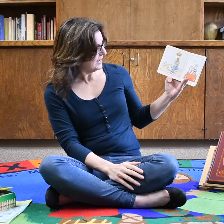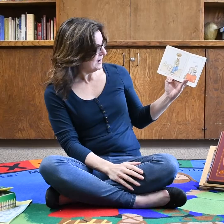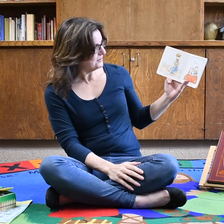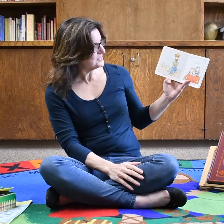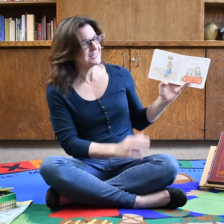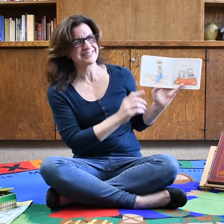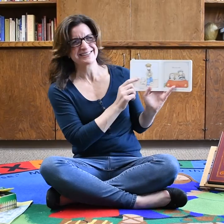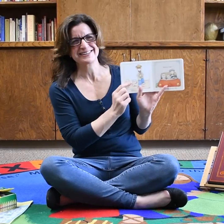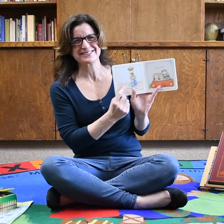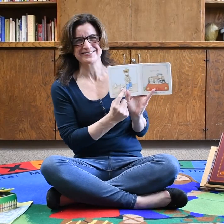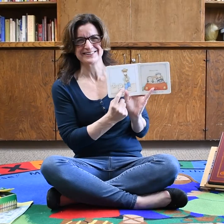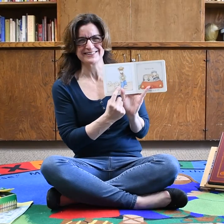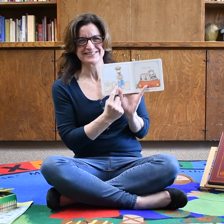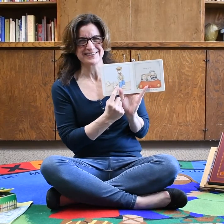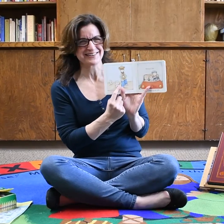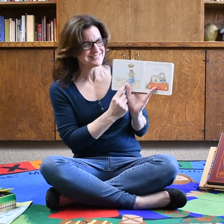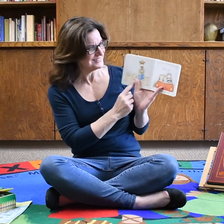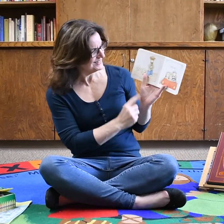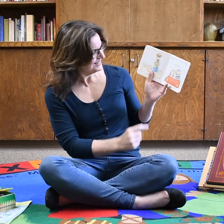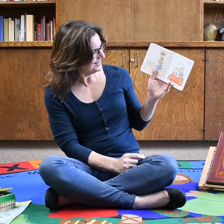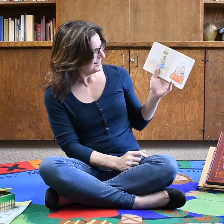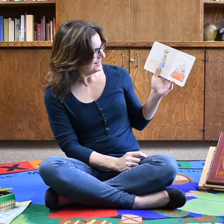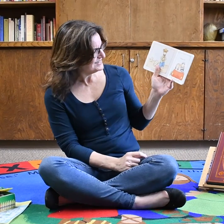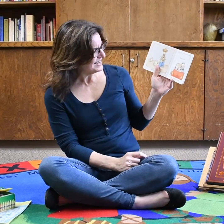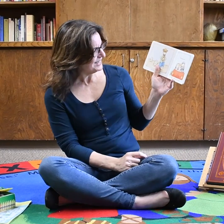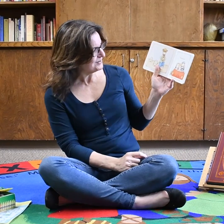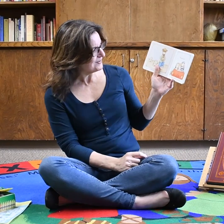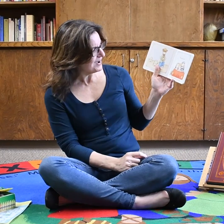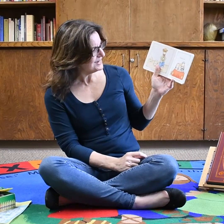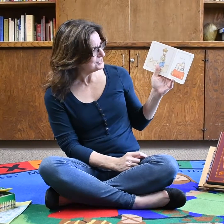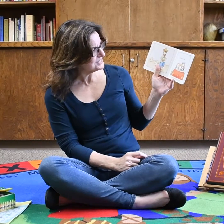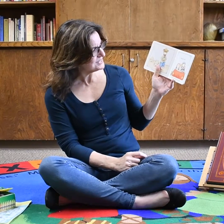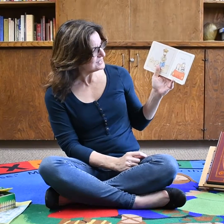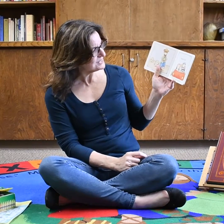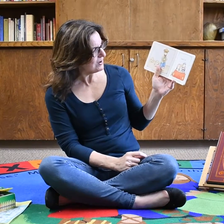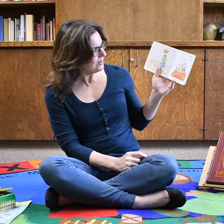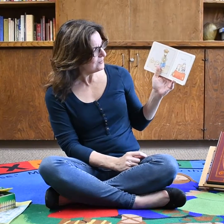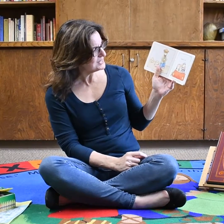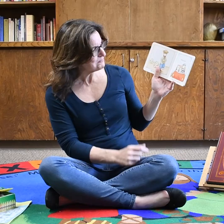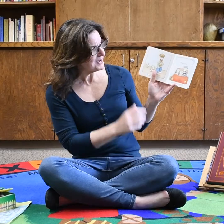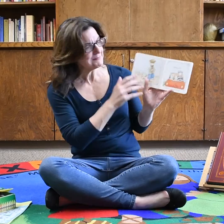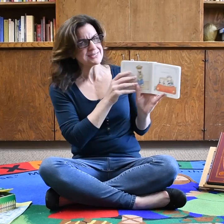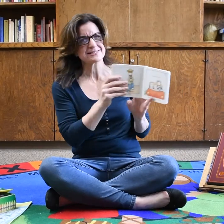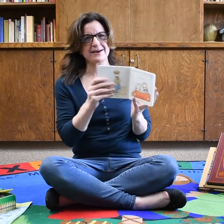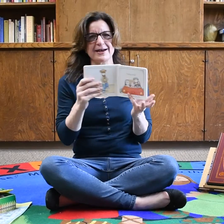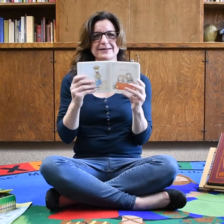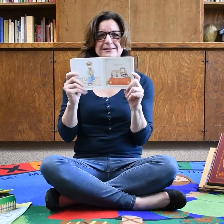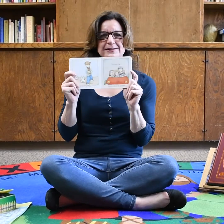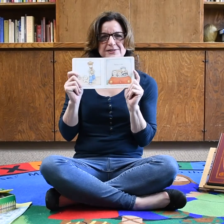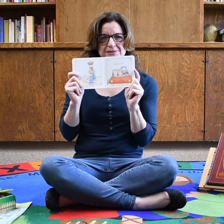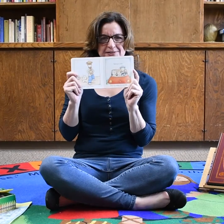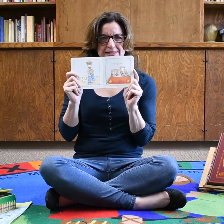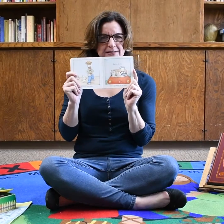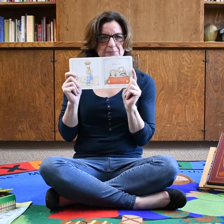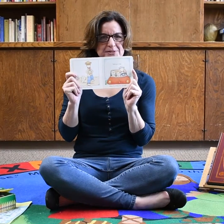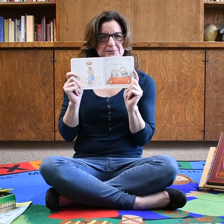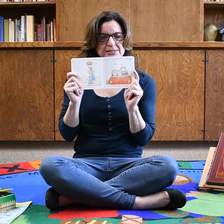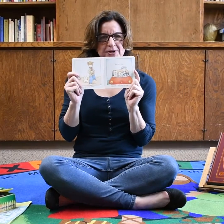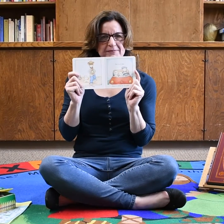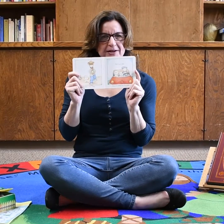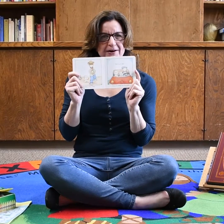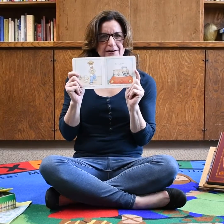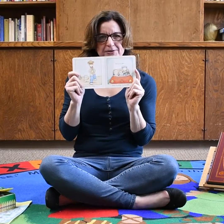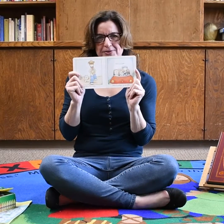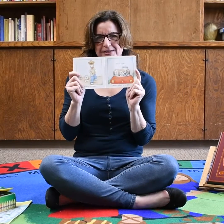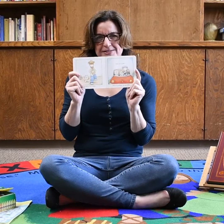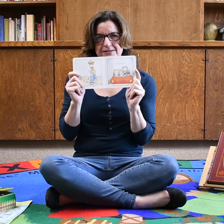Herding the cows. He's herding the little dogs. Taking a ride. Jesus is always by my side. Do you think that little boy's really